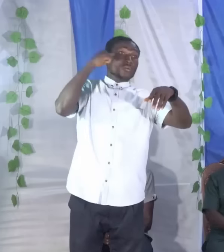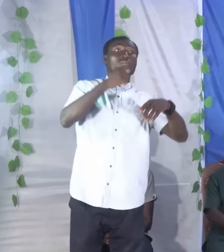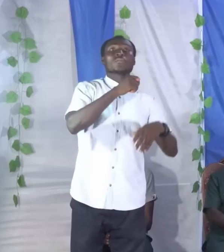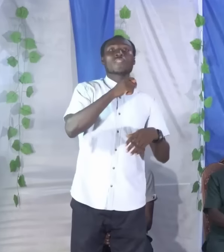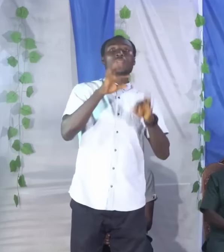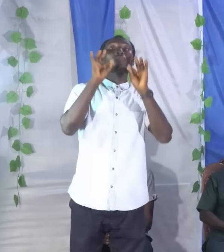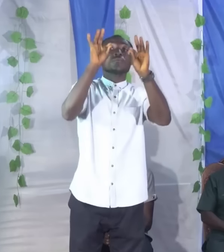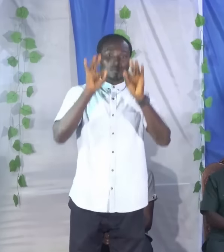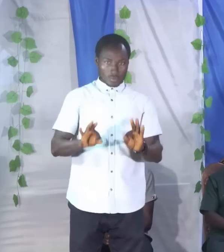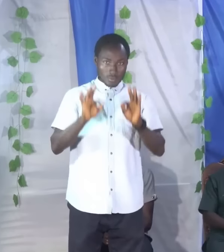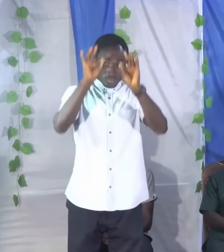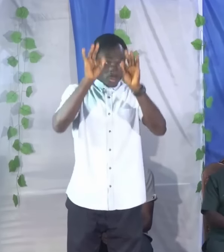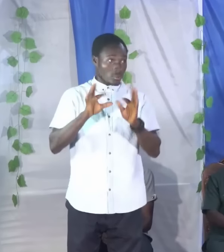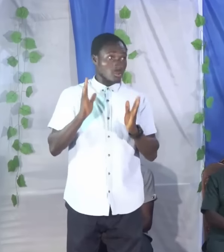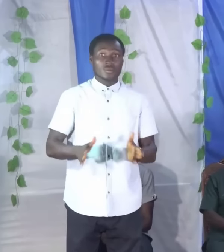na sa